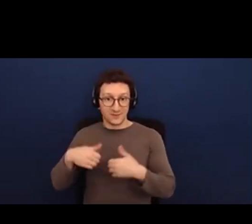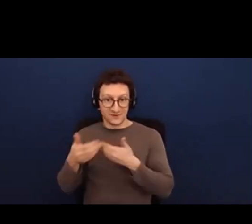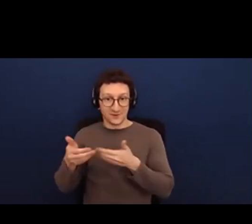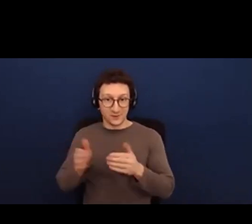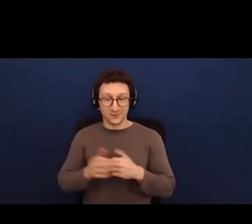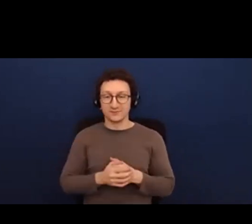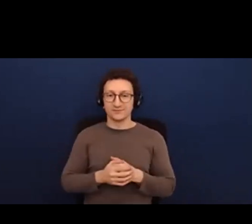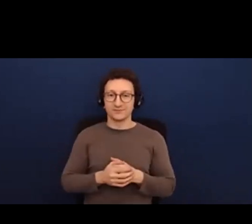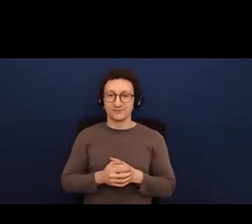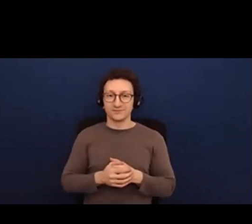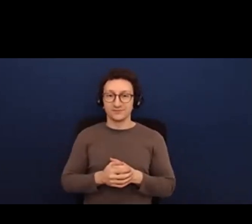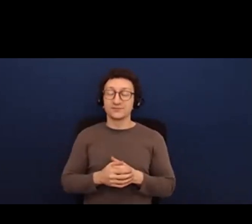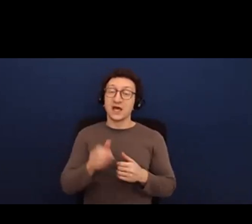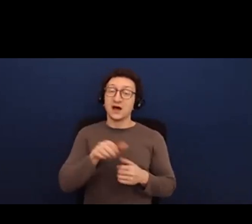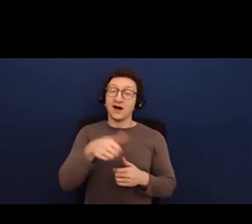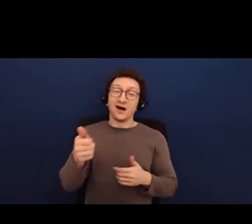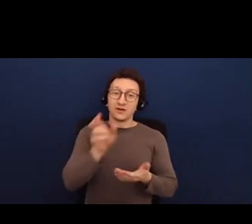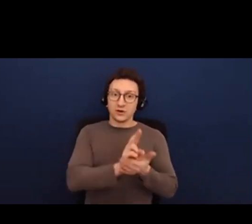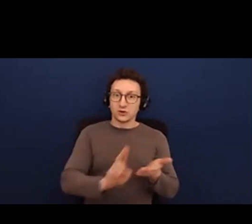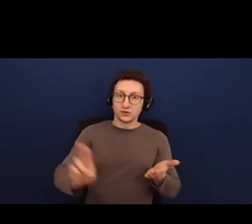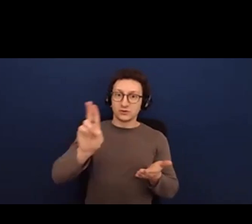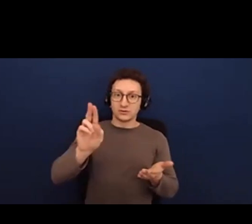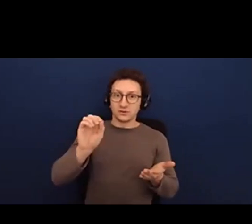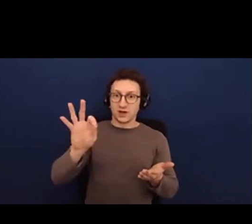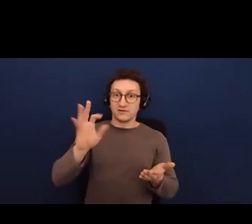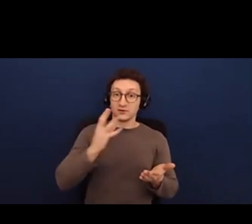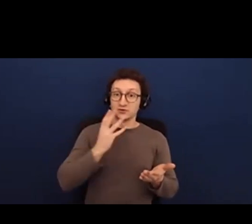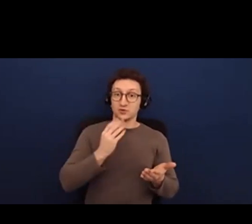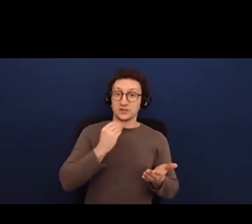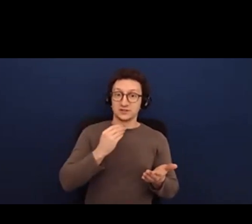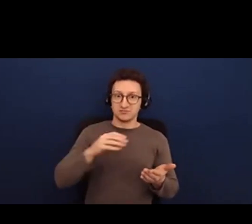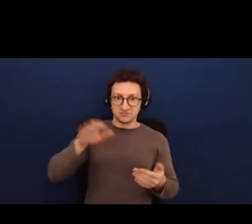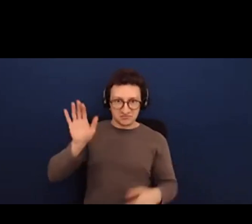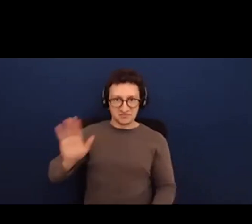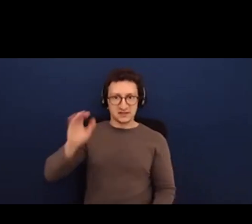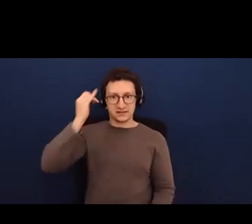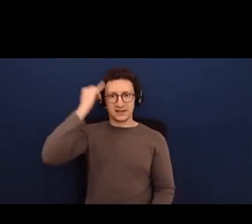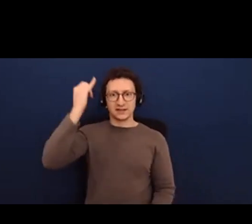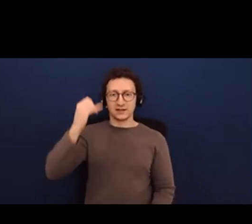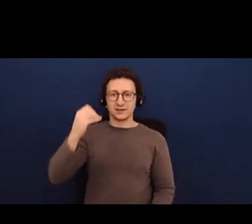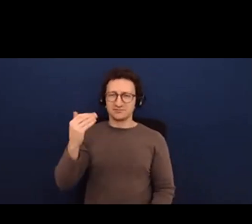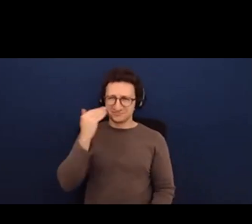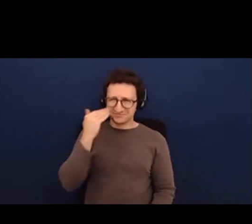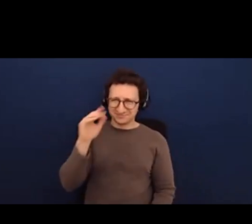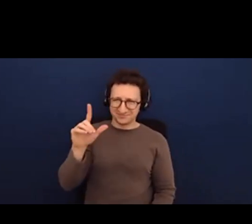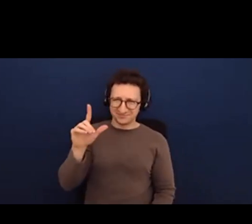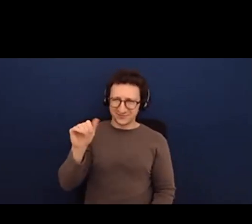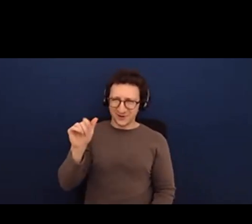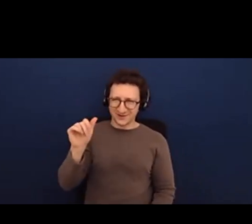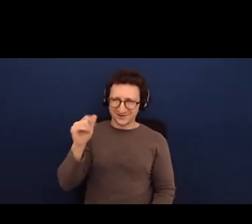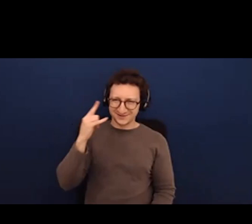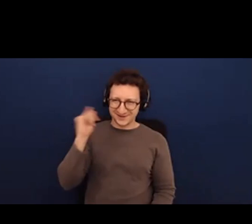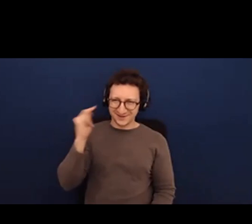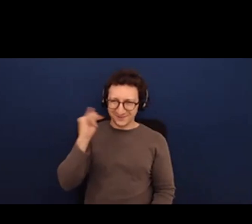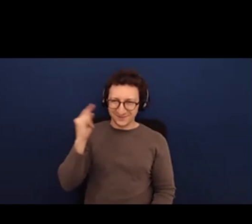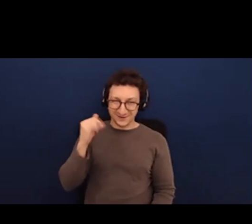had the idea, it was in his mind, University of Judaism in Los Angeles, of course. Kaplan has in